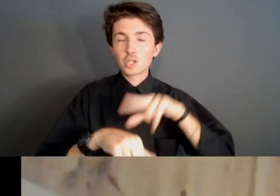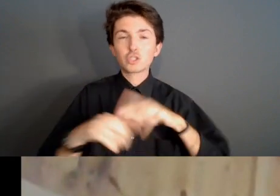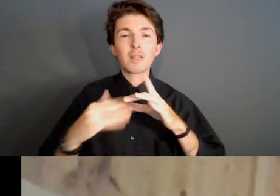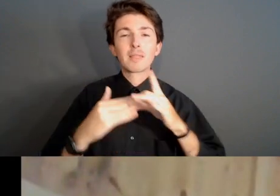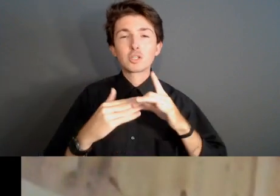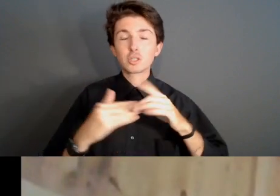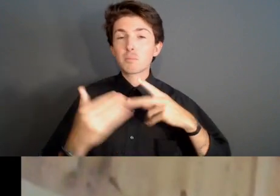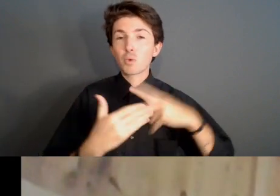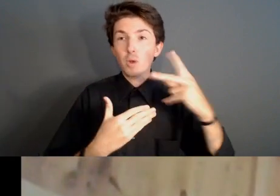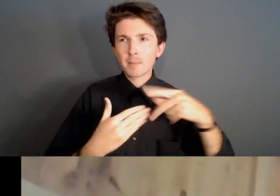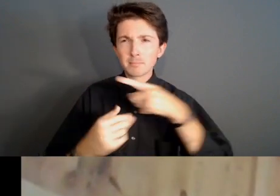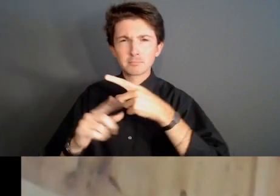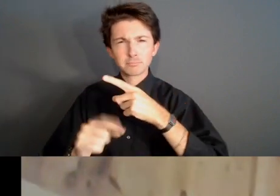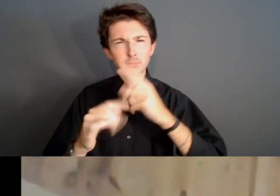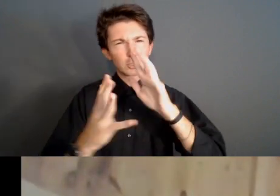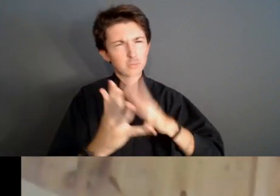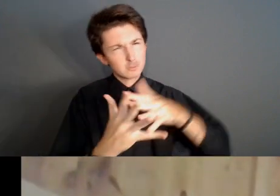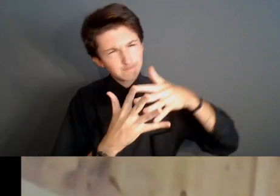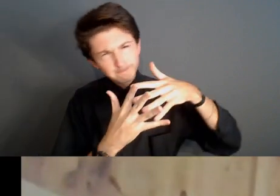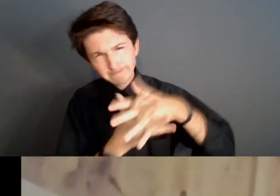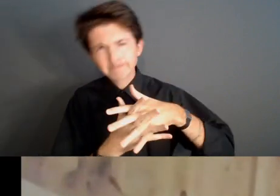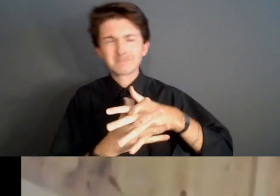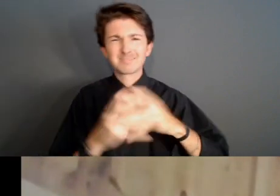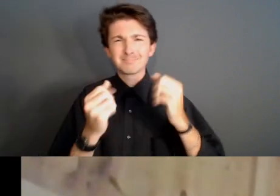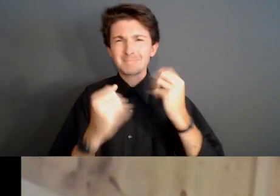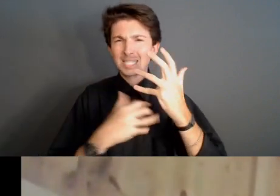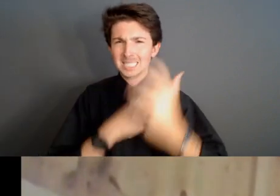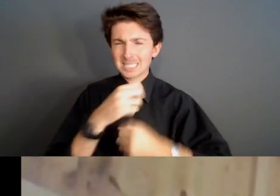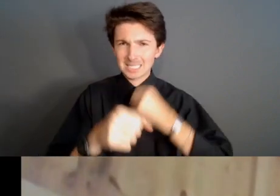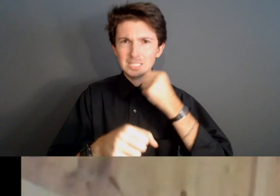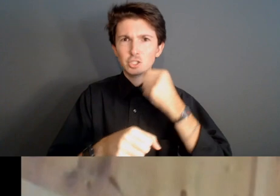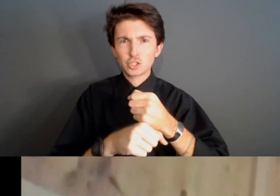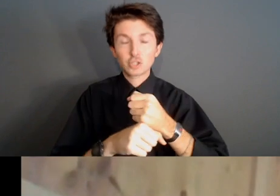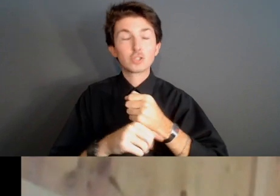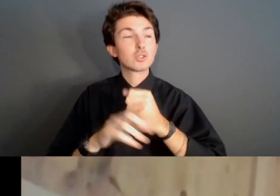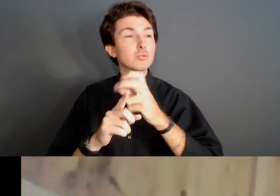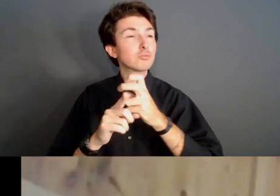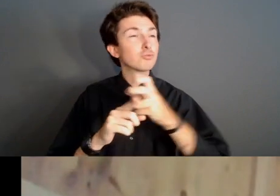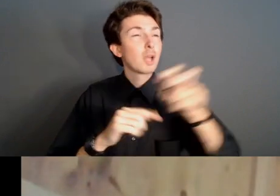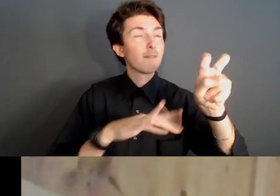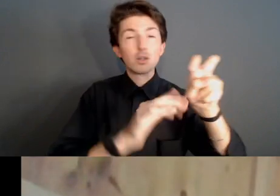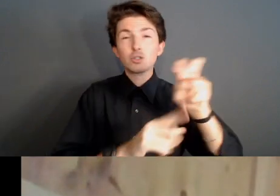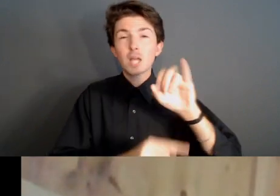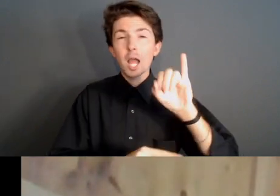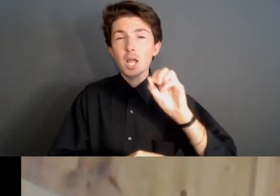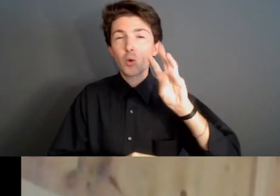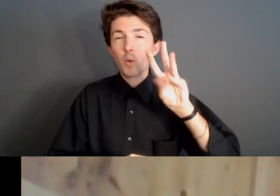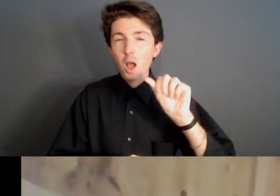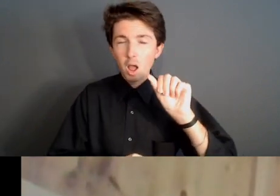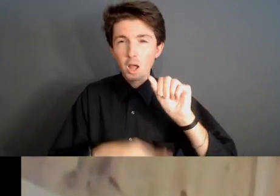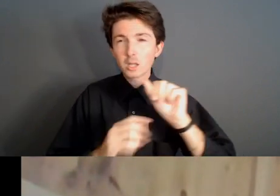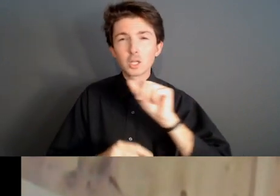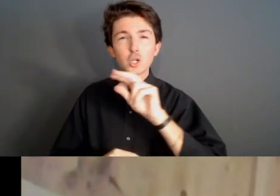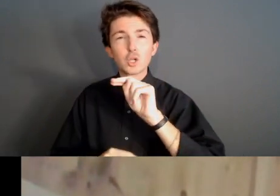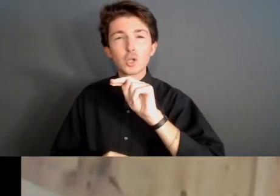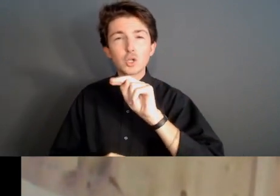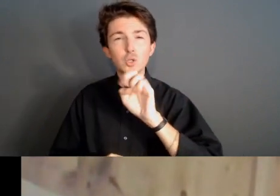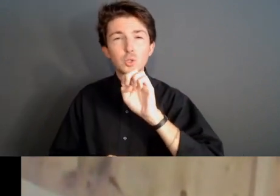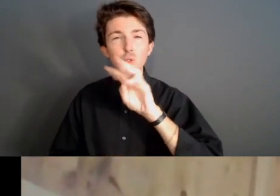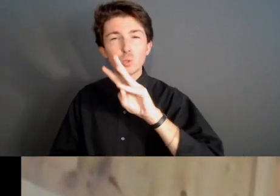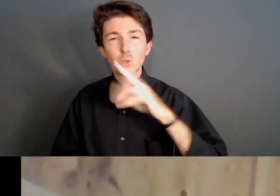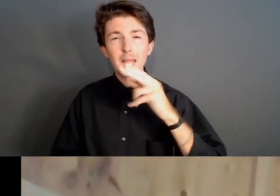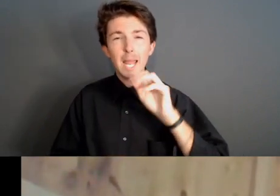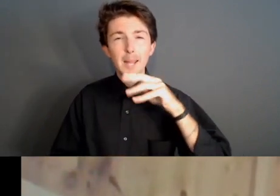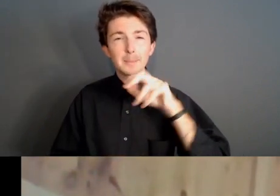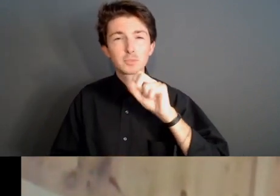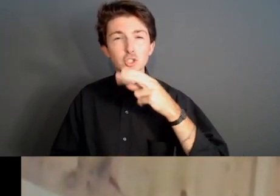heavily involved in RespectAbility's work for many years, including traveling to Iowa and New Hampshire to educate